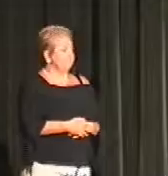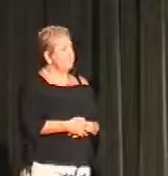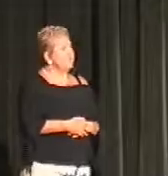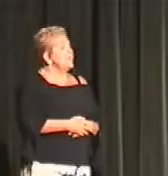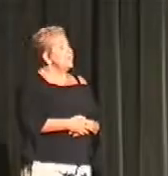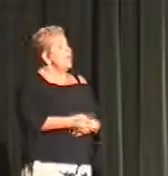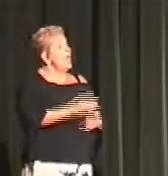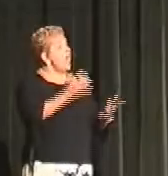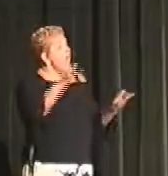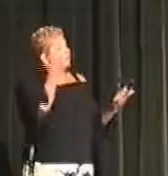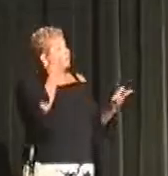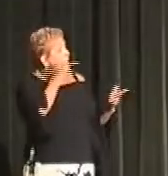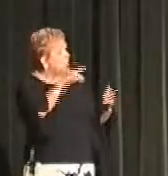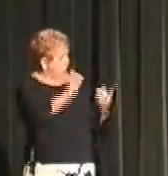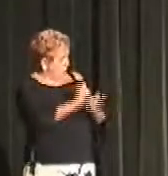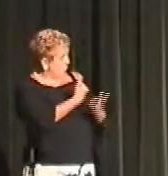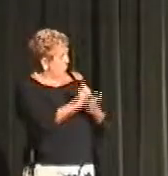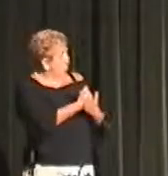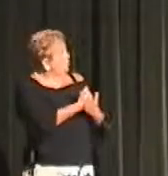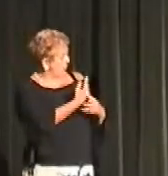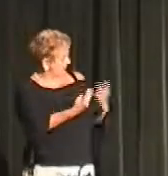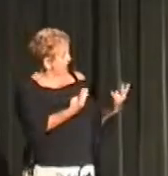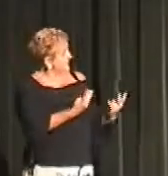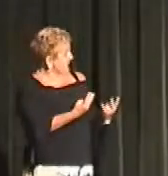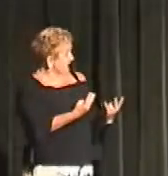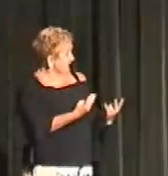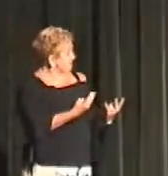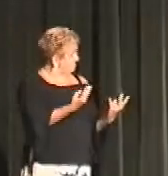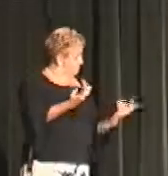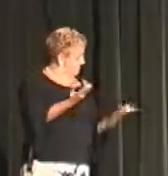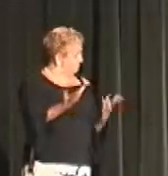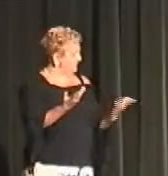case you are new or visiting, I want you to know something that's really important.